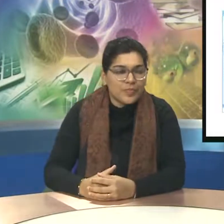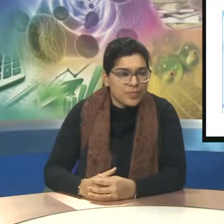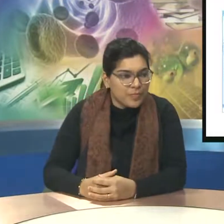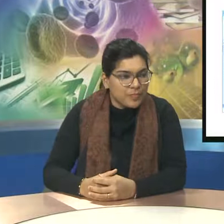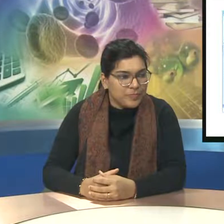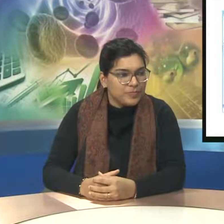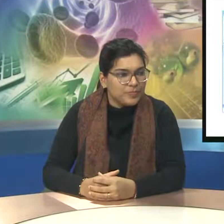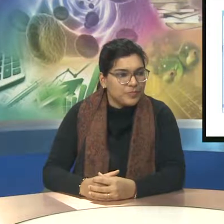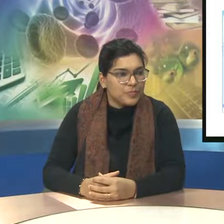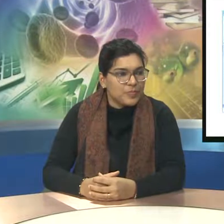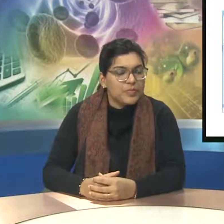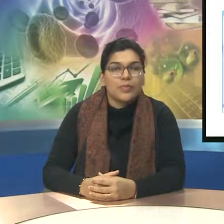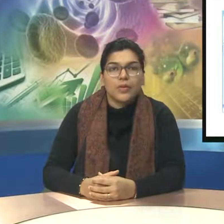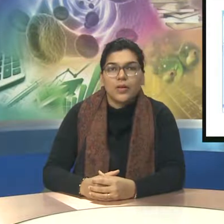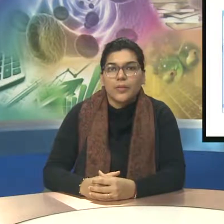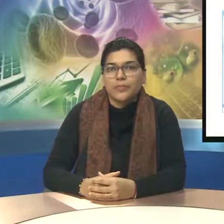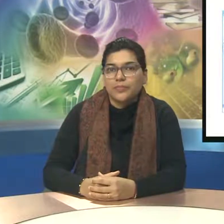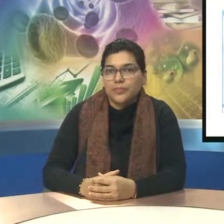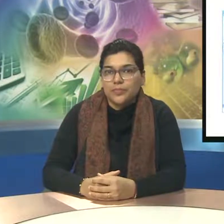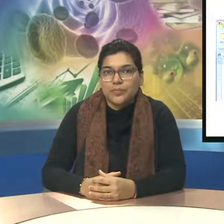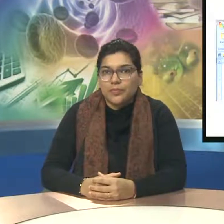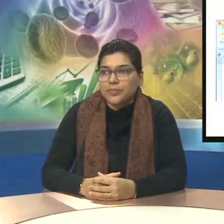particular line from the colors.